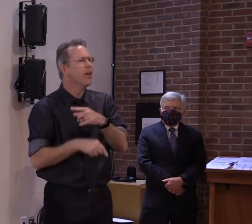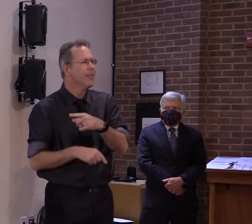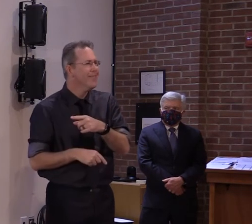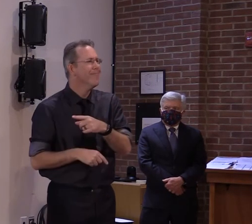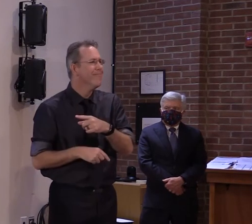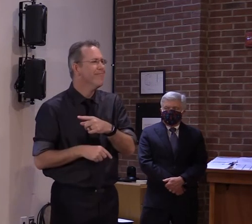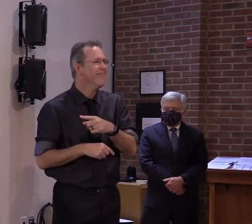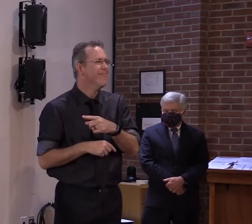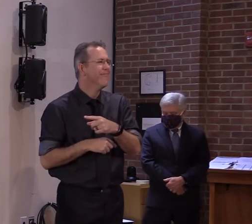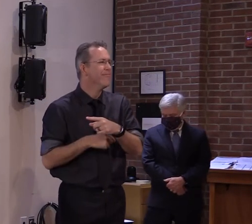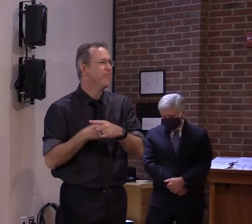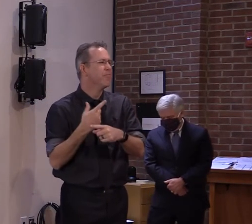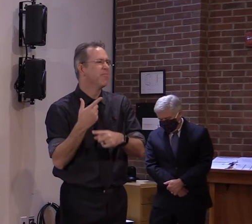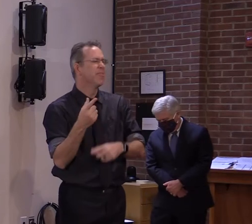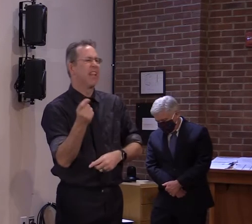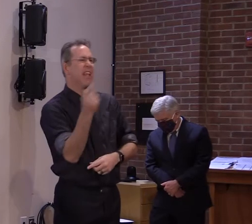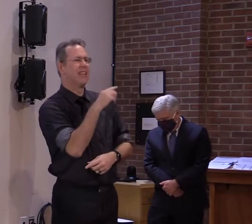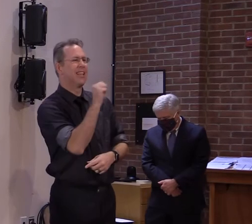Great.